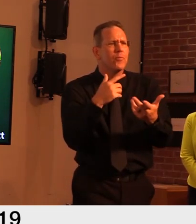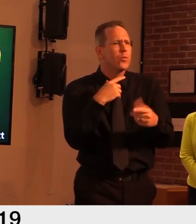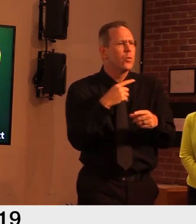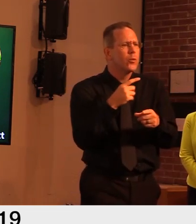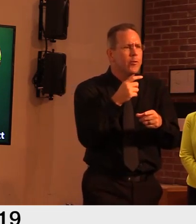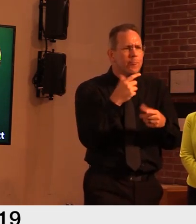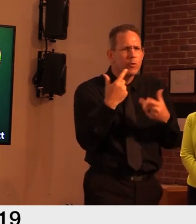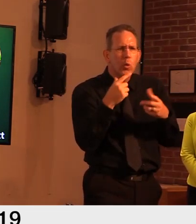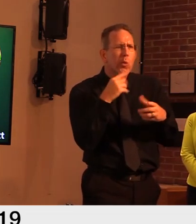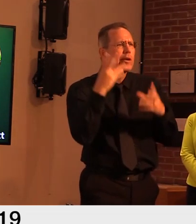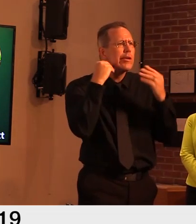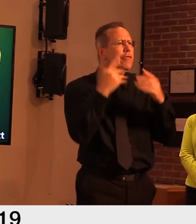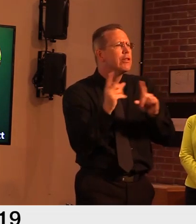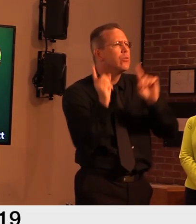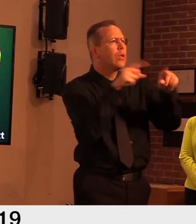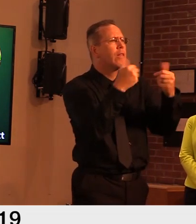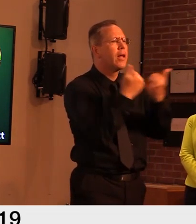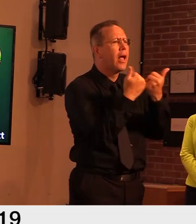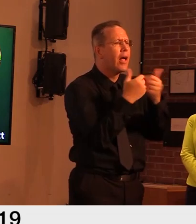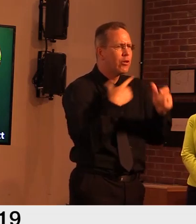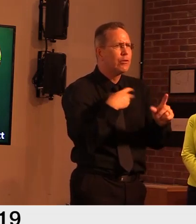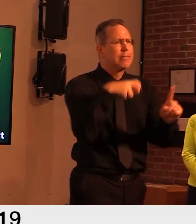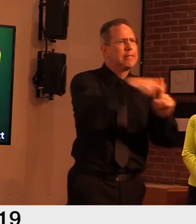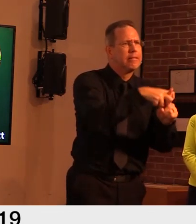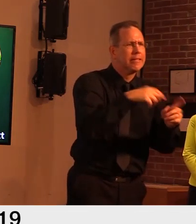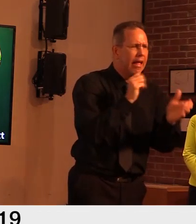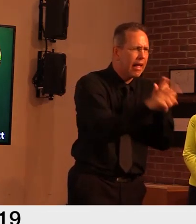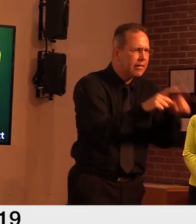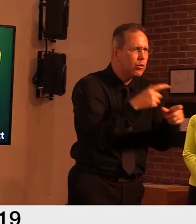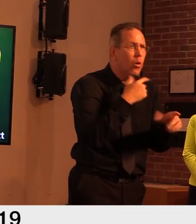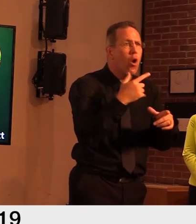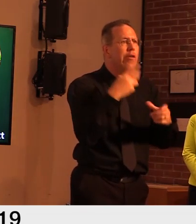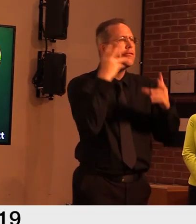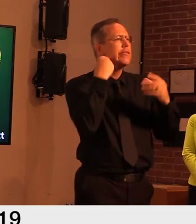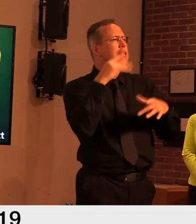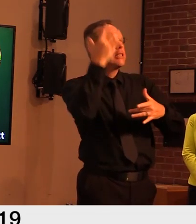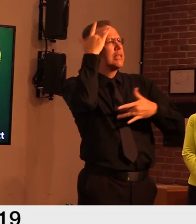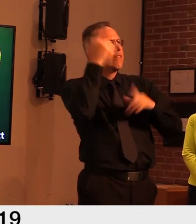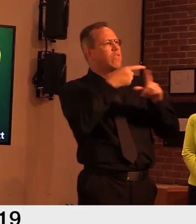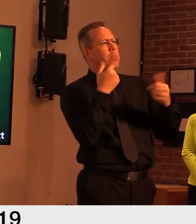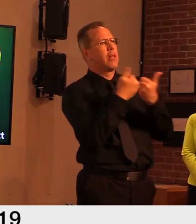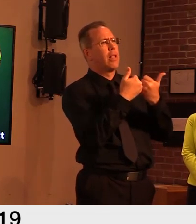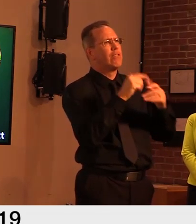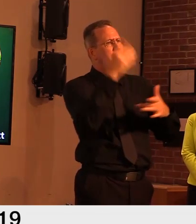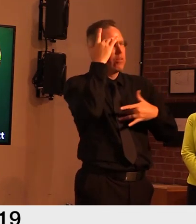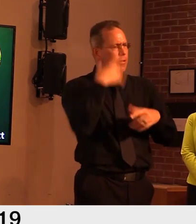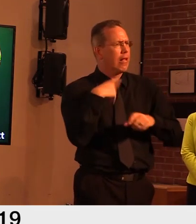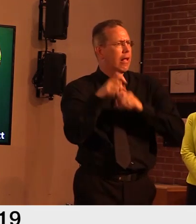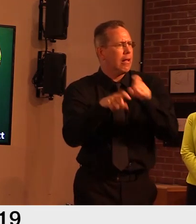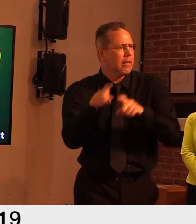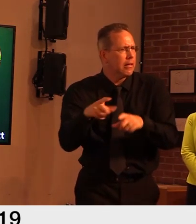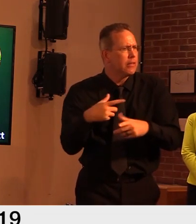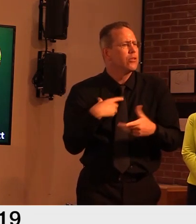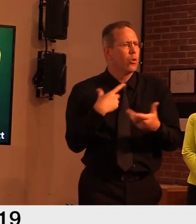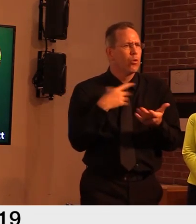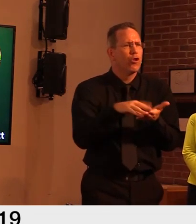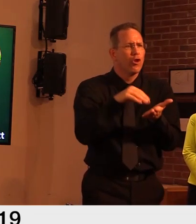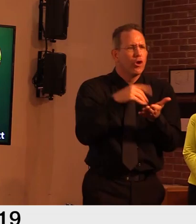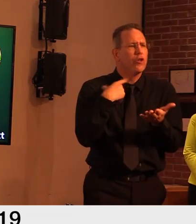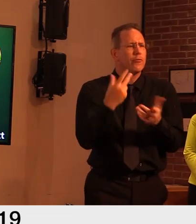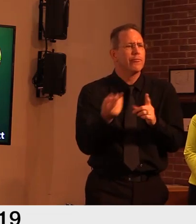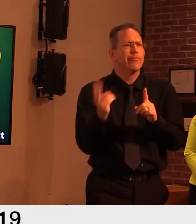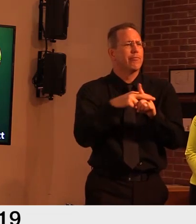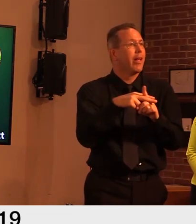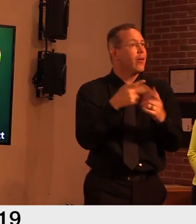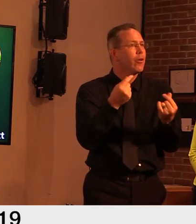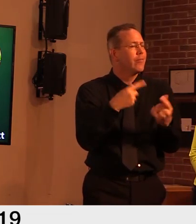We know, of course, how it works now. We know how to contact trace. We've always known how to contact trace.